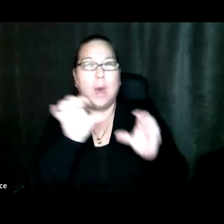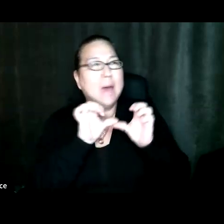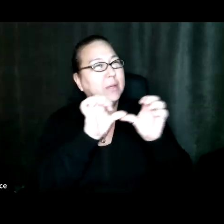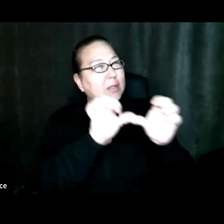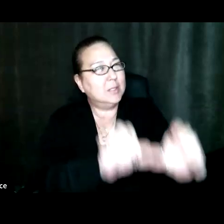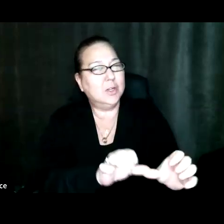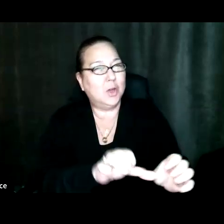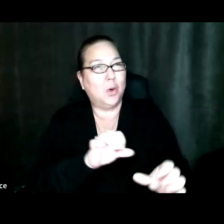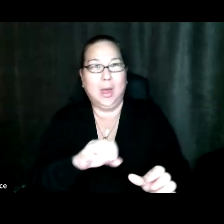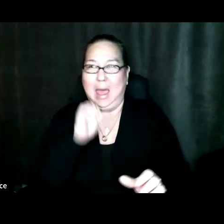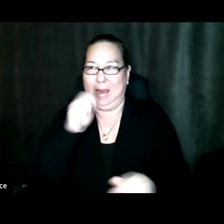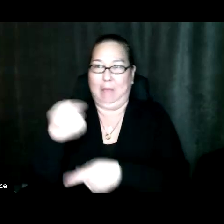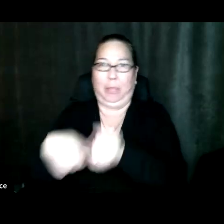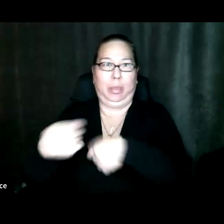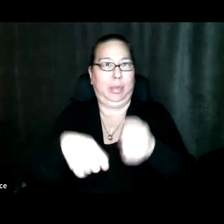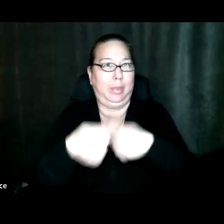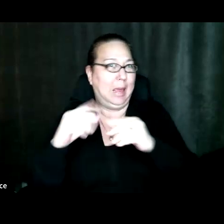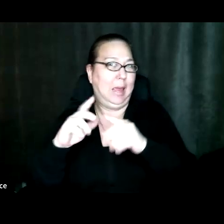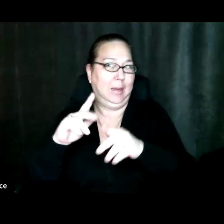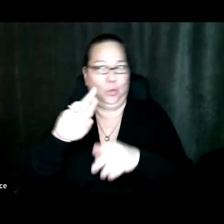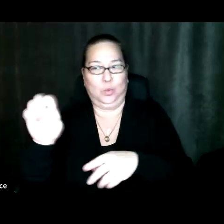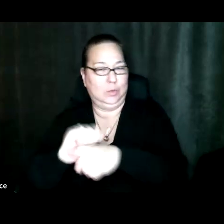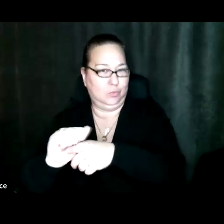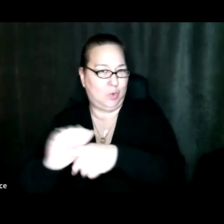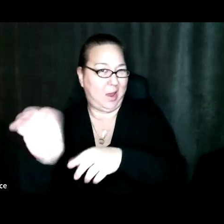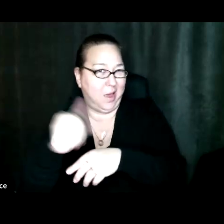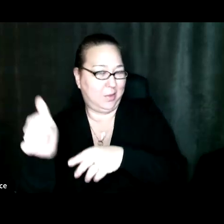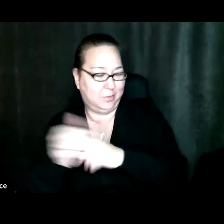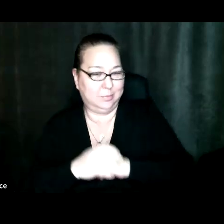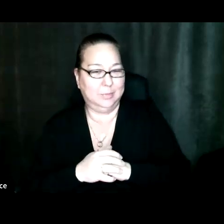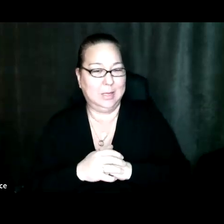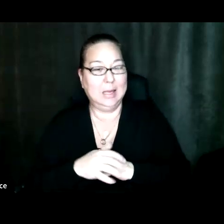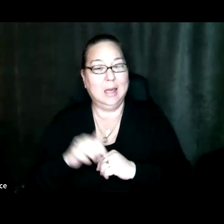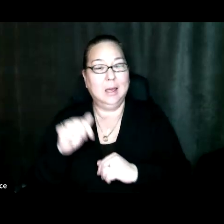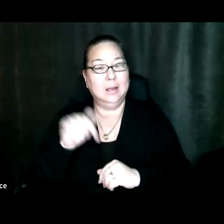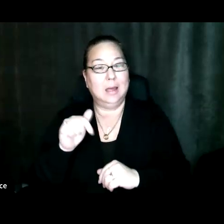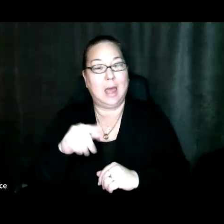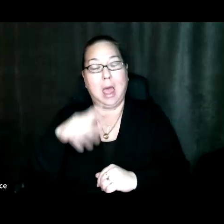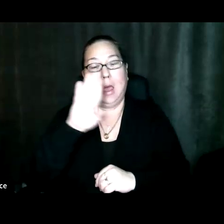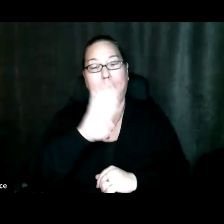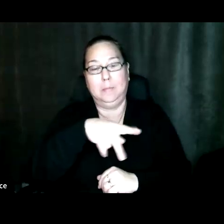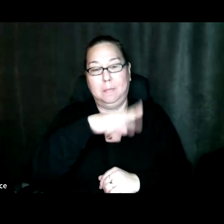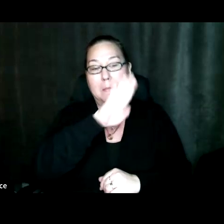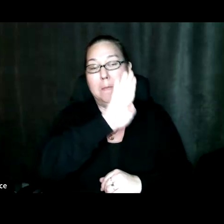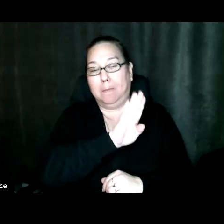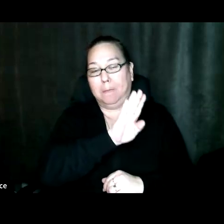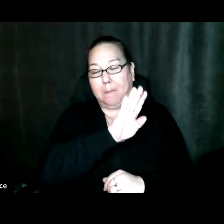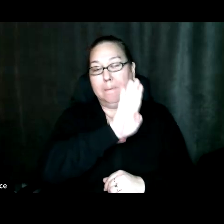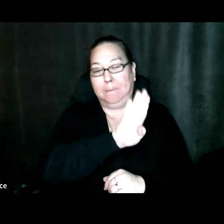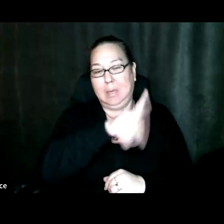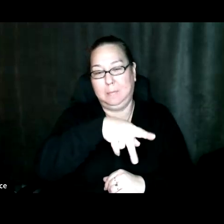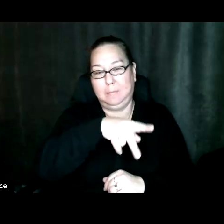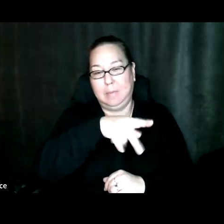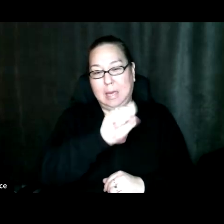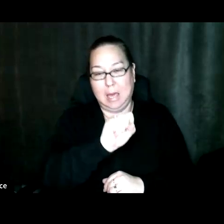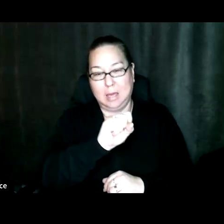when it comes to advocating for ourselves. BPS OHR said this is a responsibility of the City of Boston. When we approached